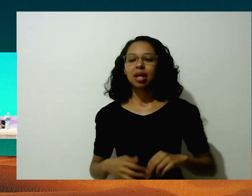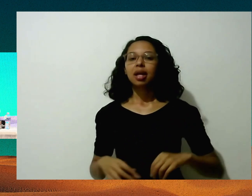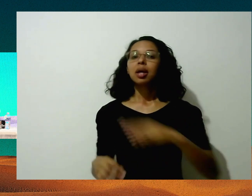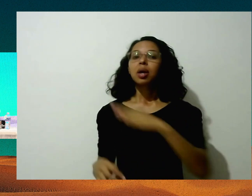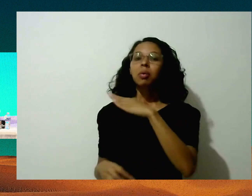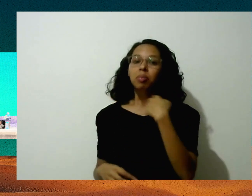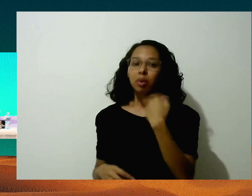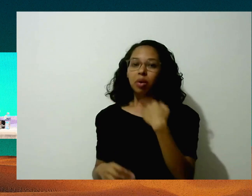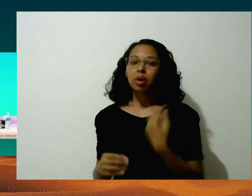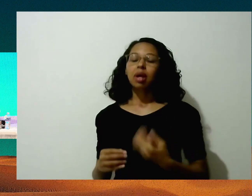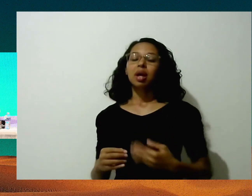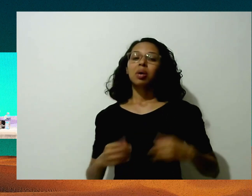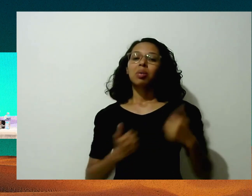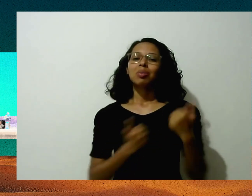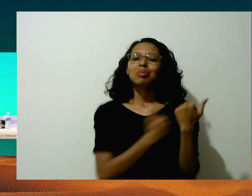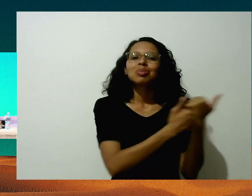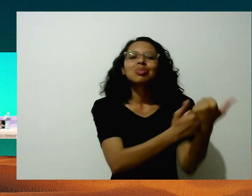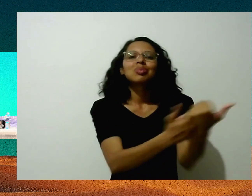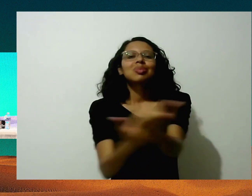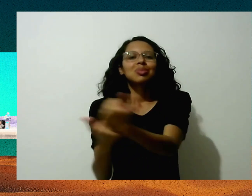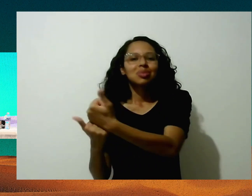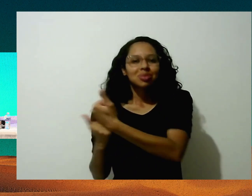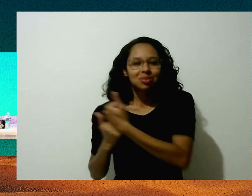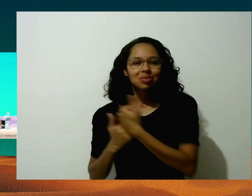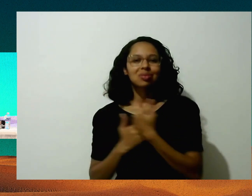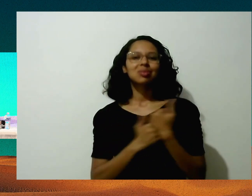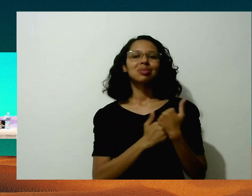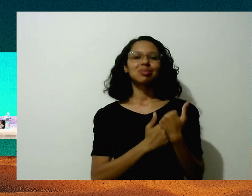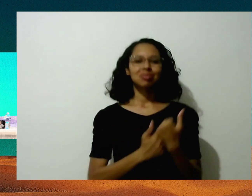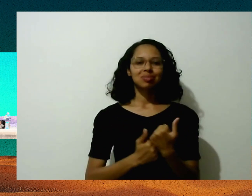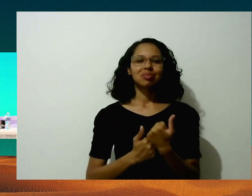of God, might taste death for everyone. Porque